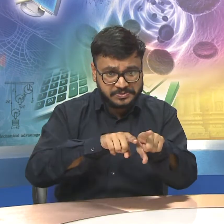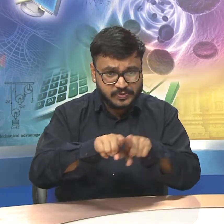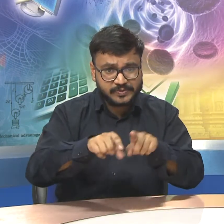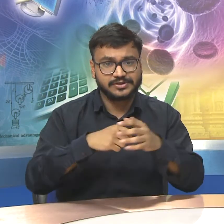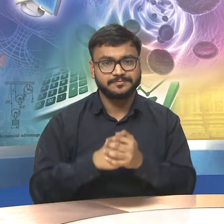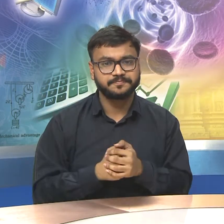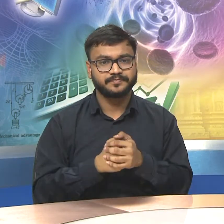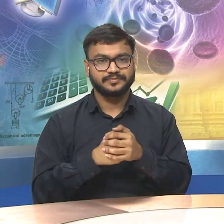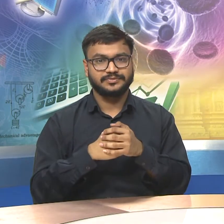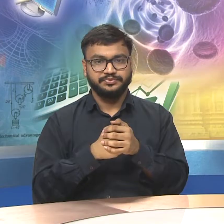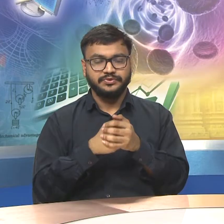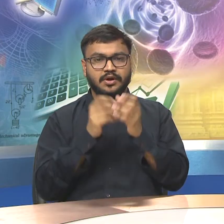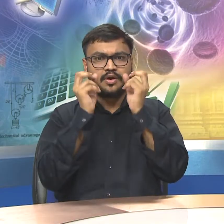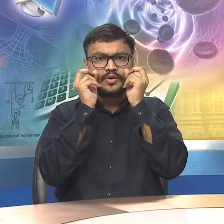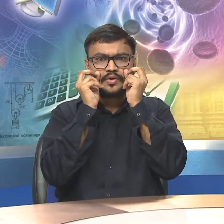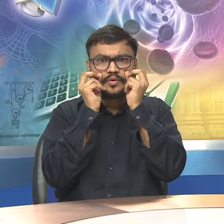For example, surprise,